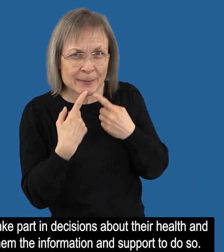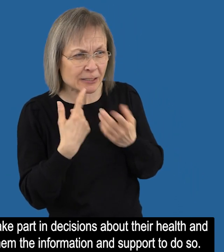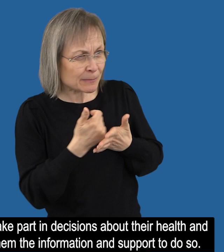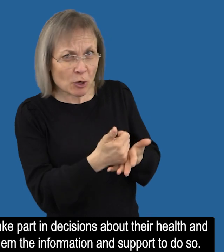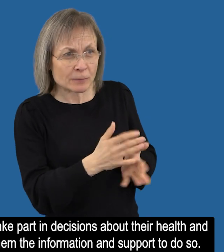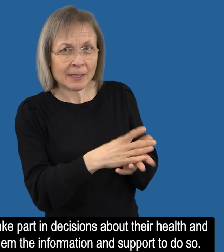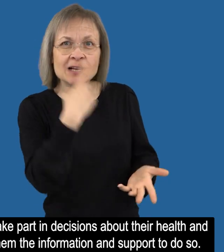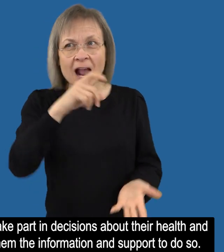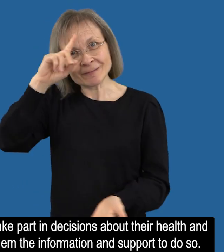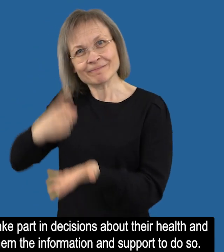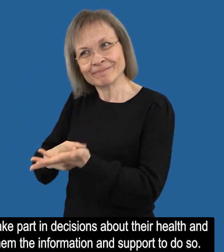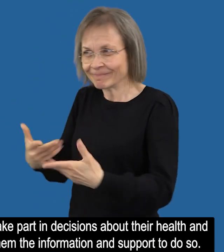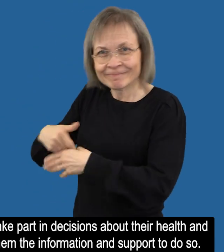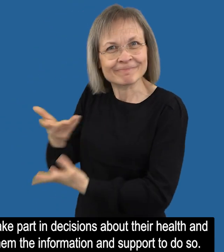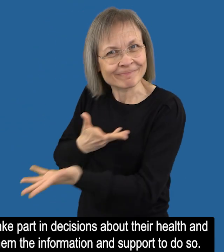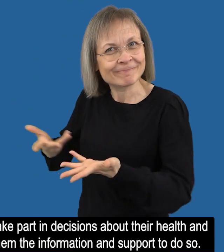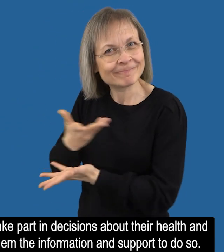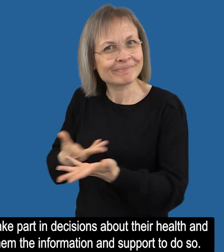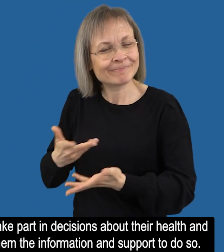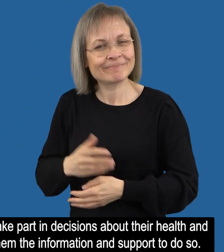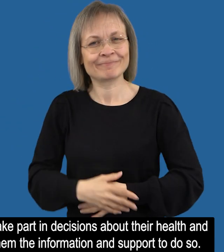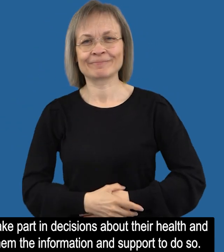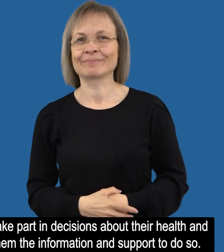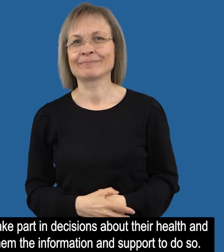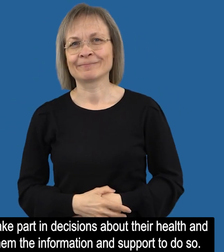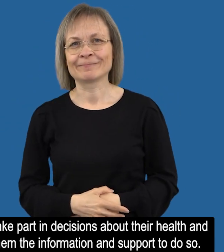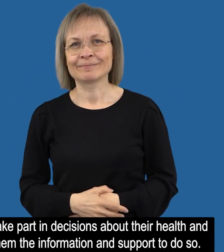And gives them information and support to do so.